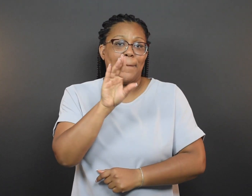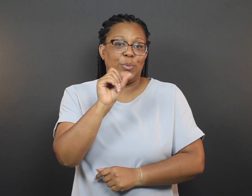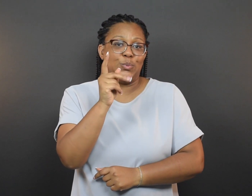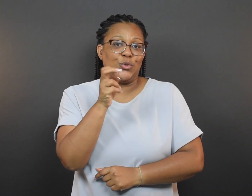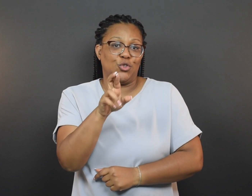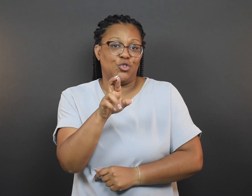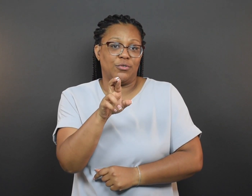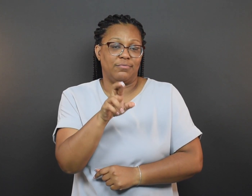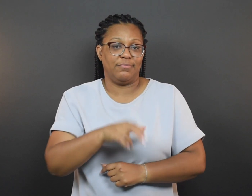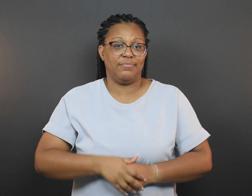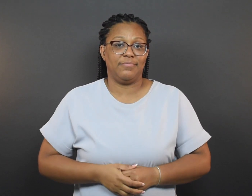doses.